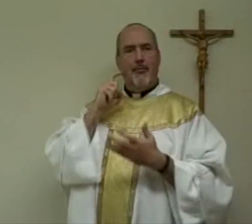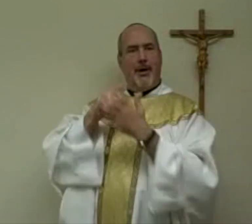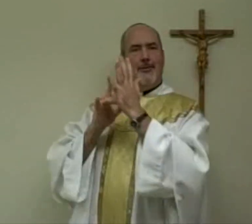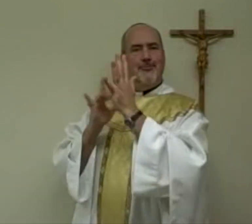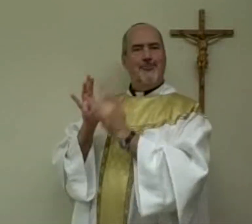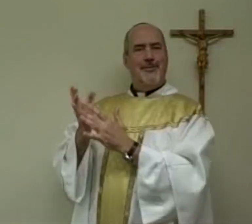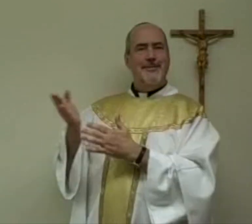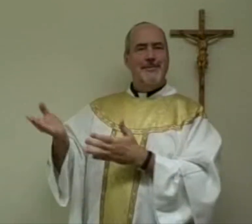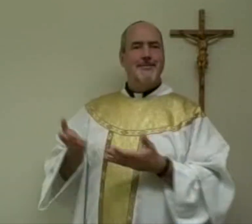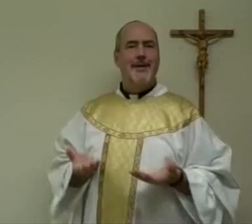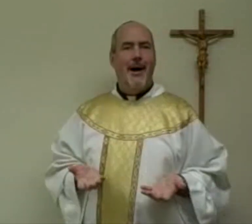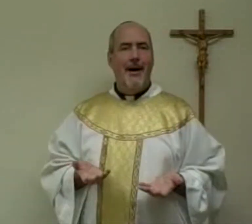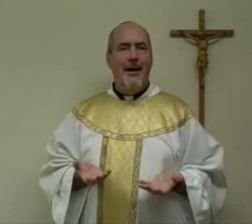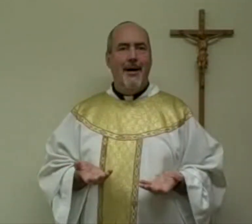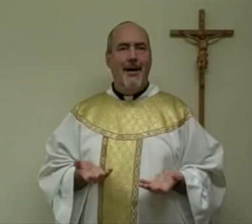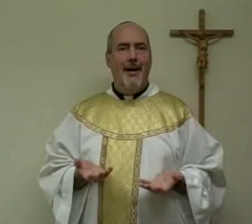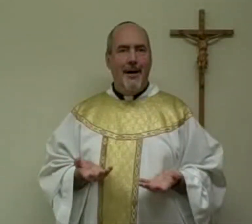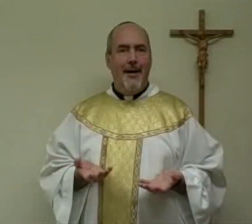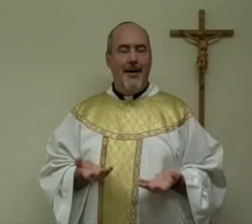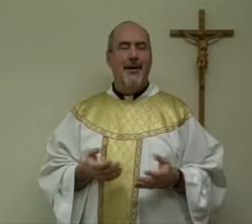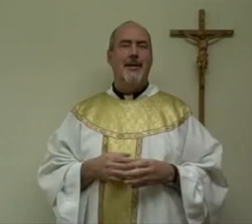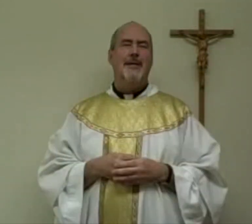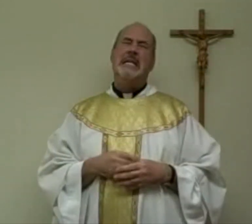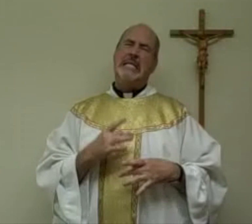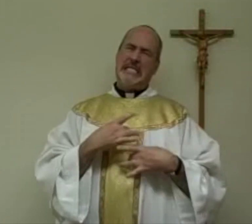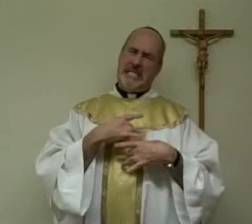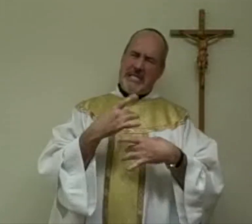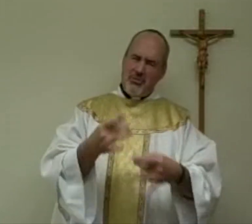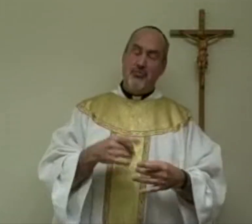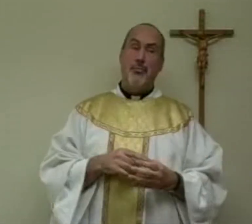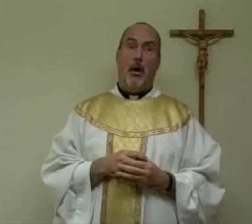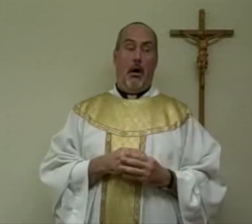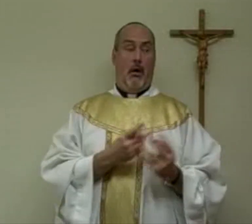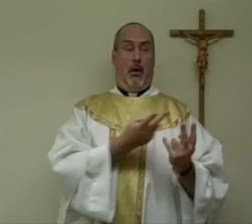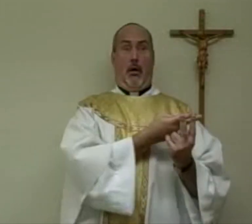with emotion that they were unable to see who he really was.